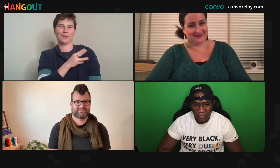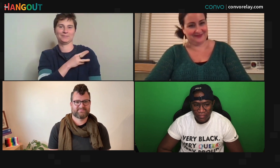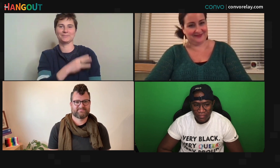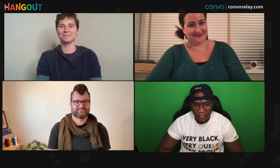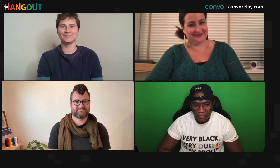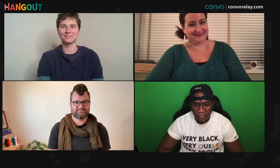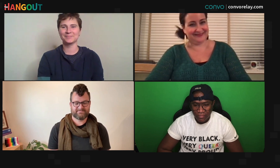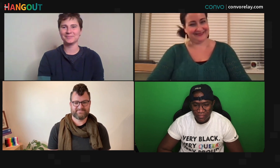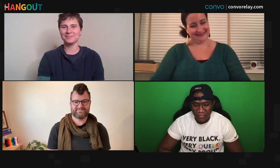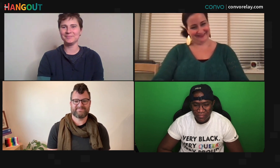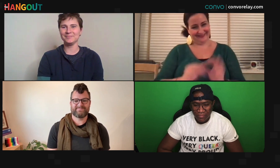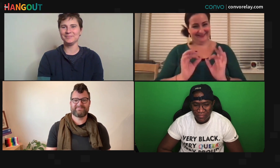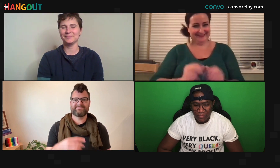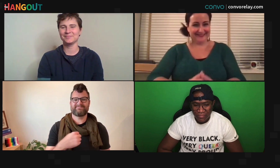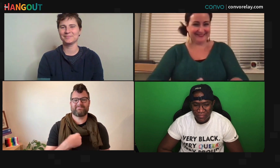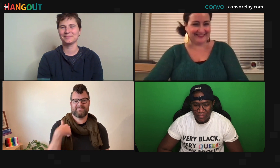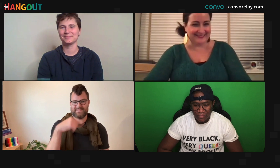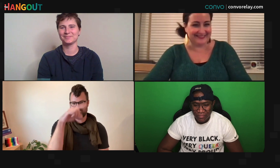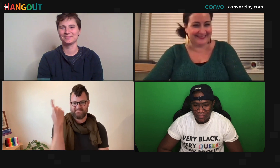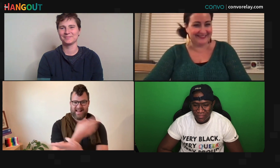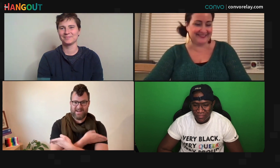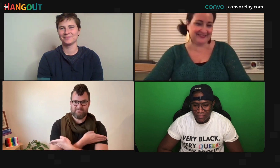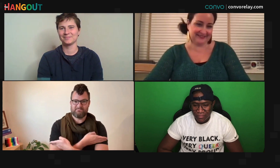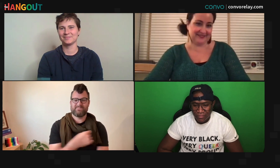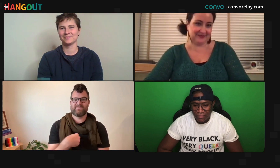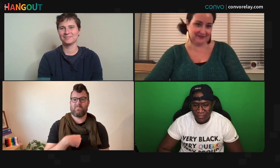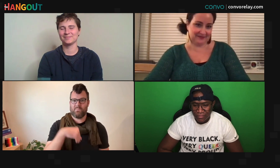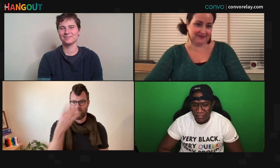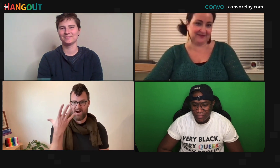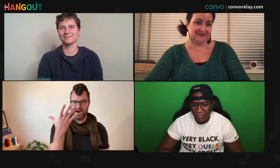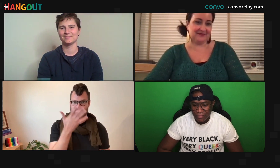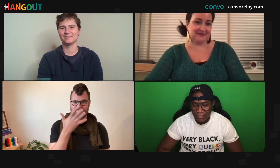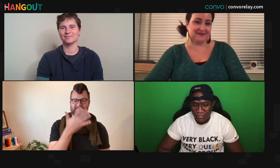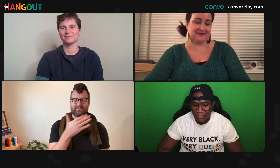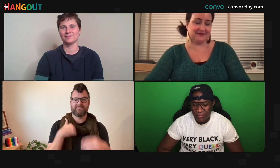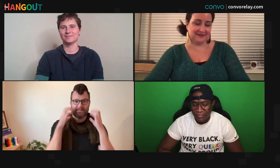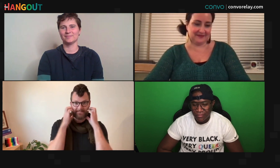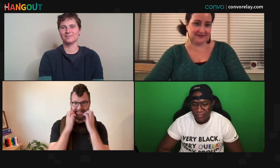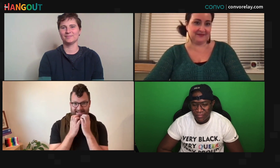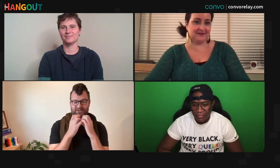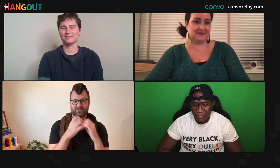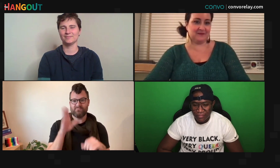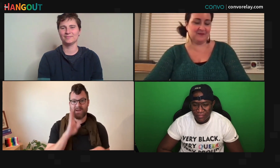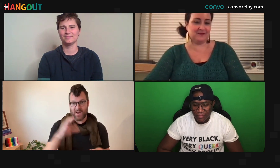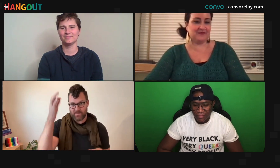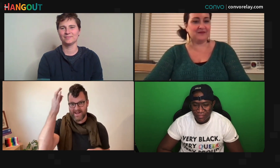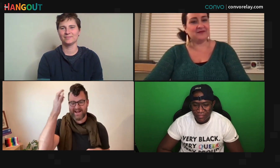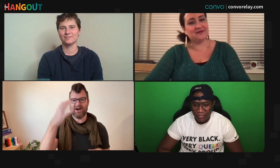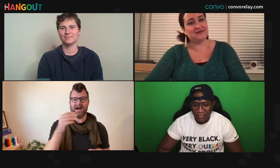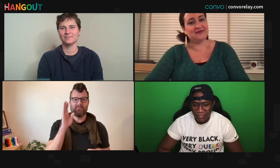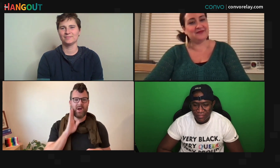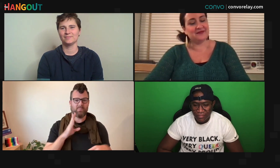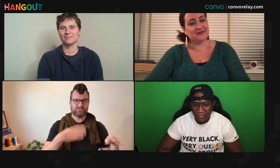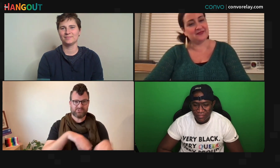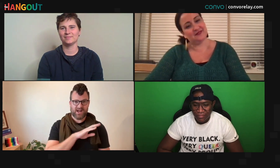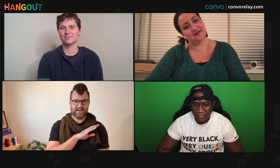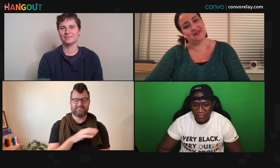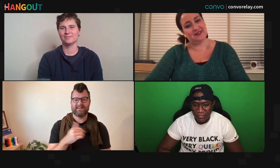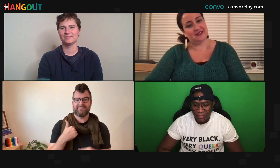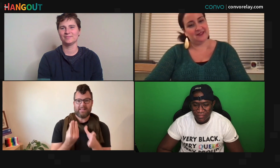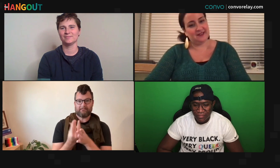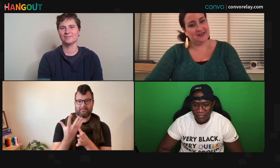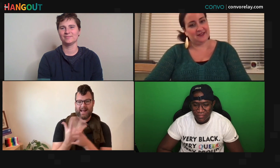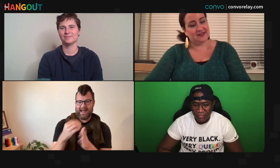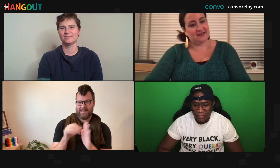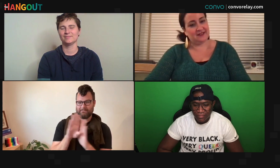the sweater, which are teal. I'm going to hand it over to Jonas McMillan. Jonas here. I am a white